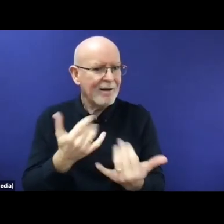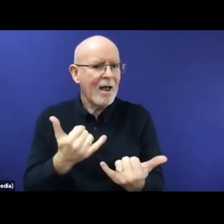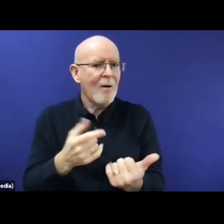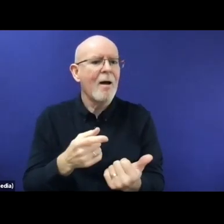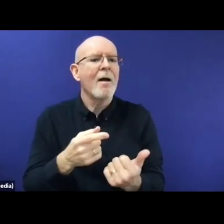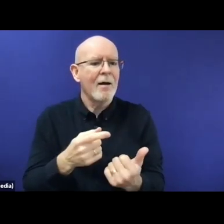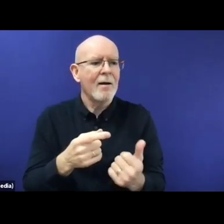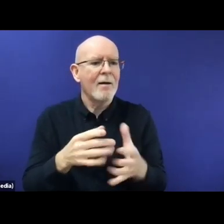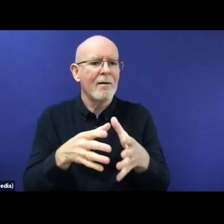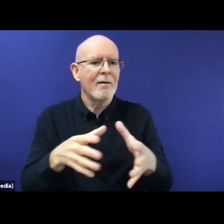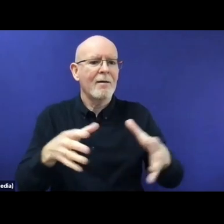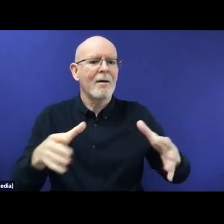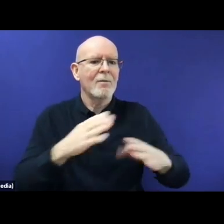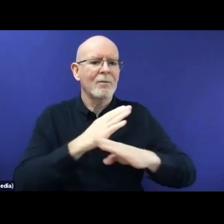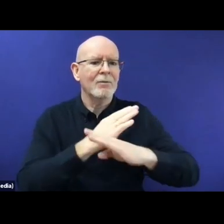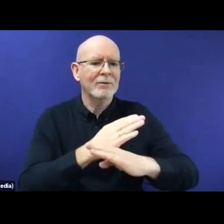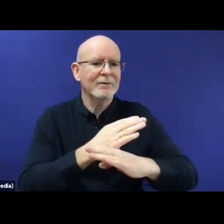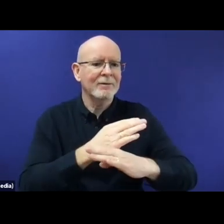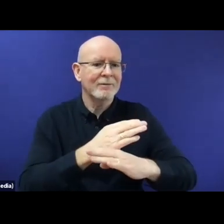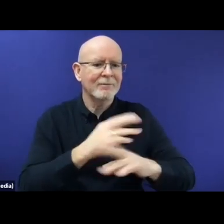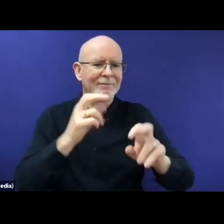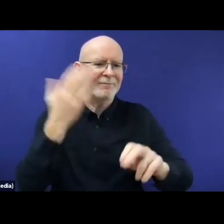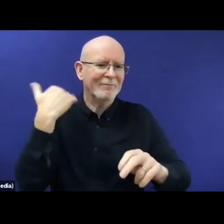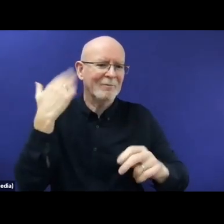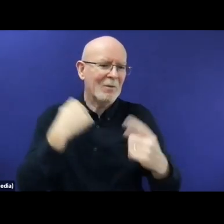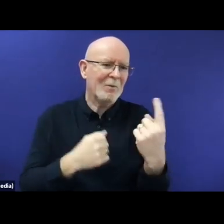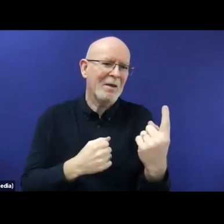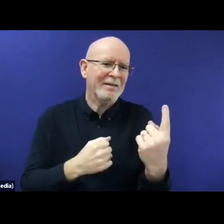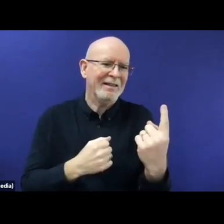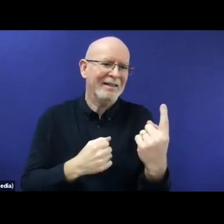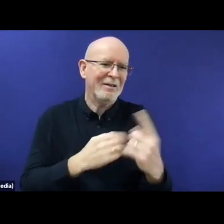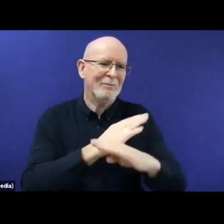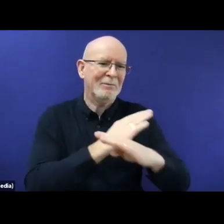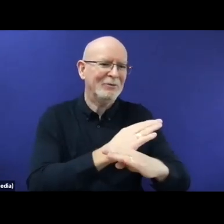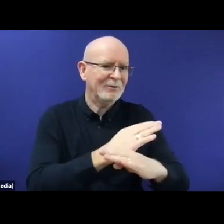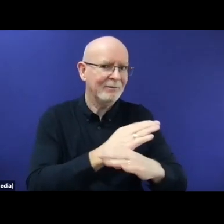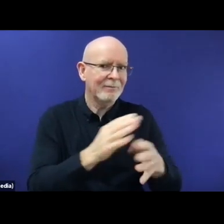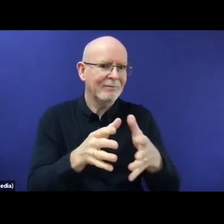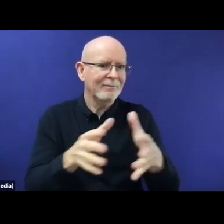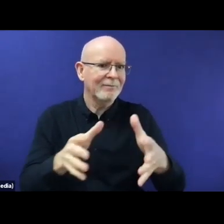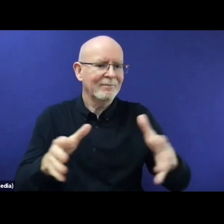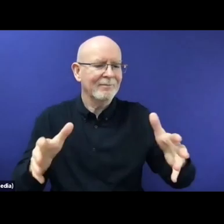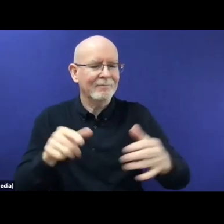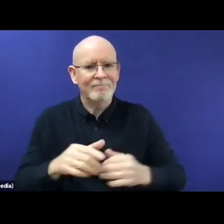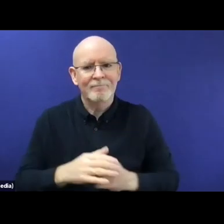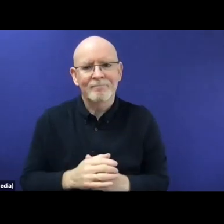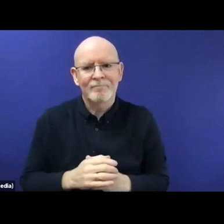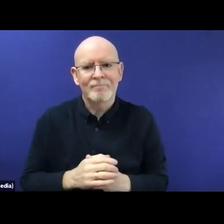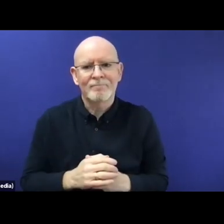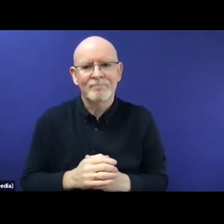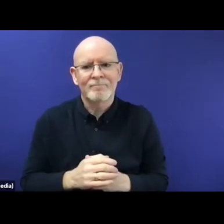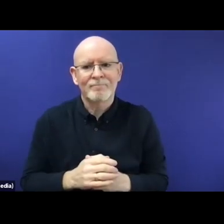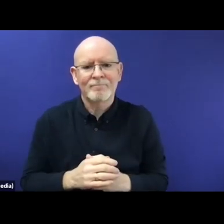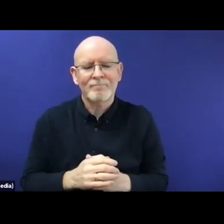Now, we can discuss whether the word protection nowadays is used a little bit too freely, and I think it